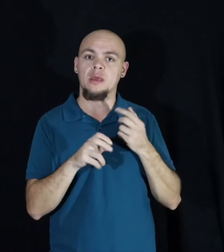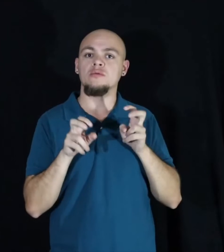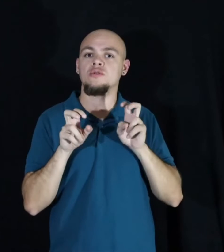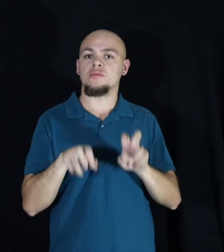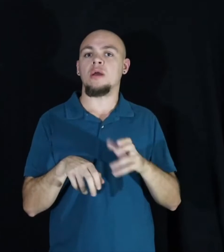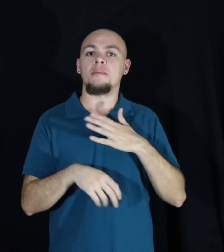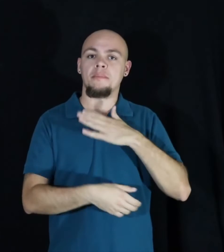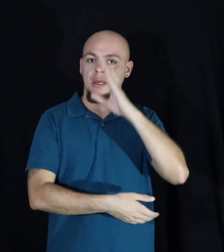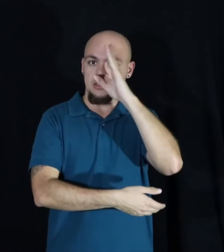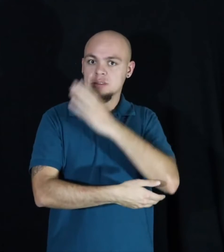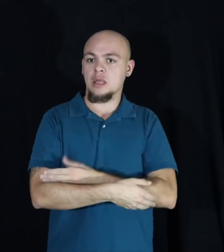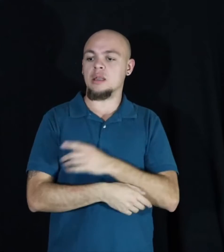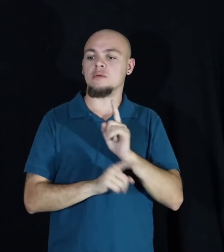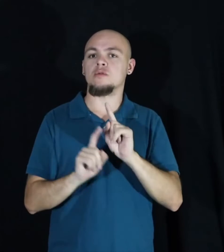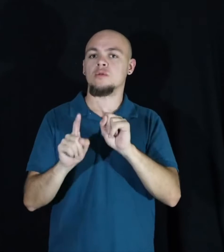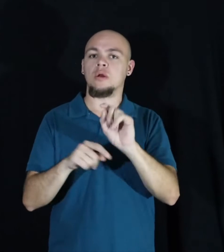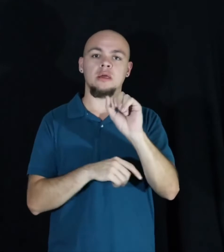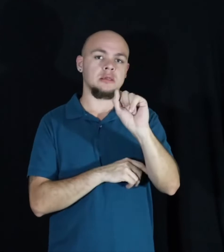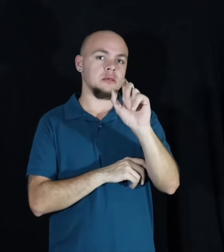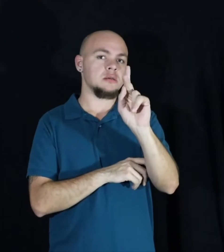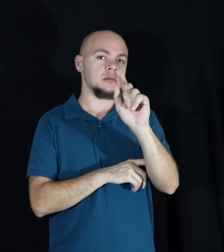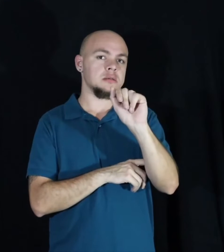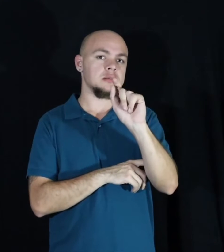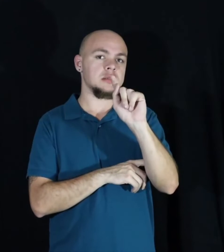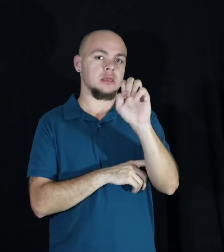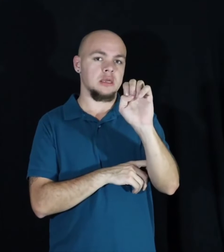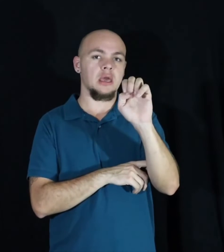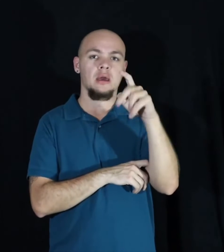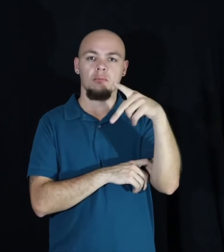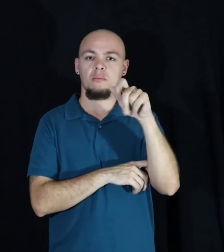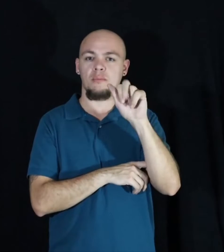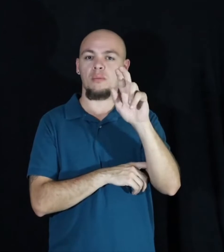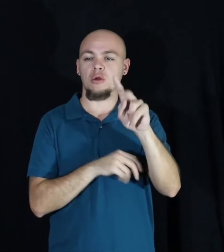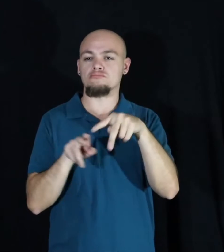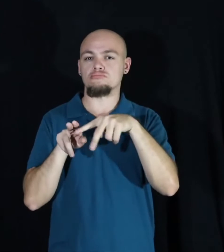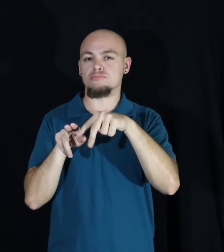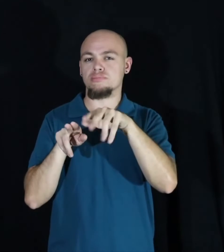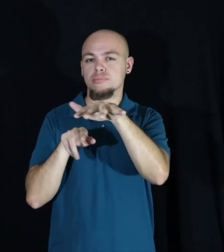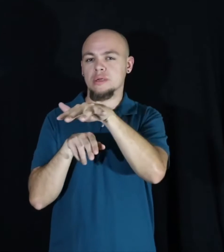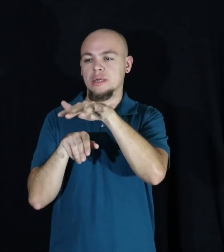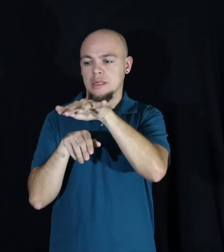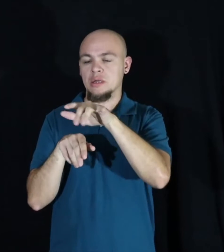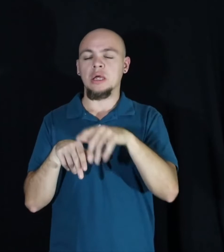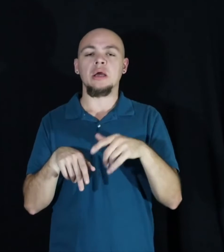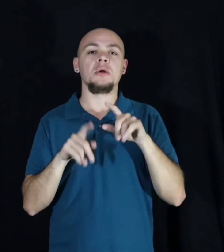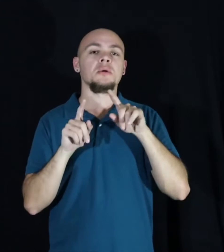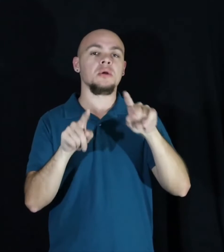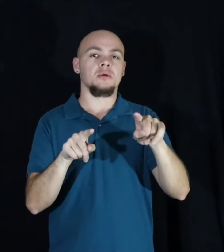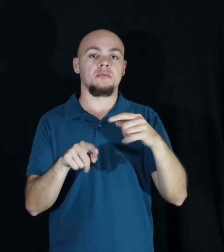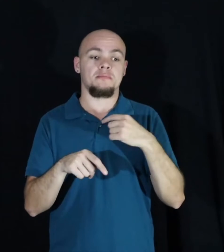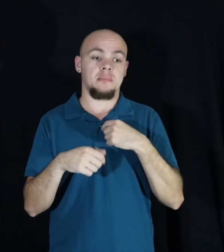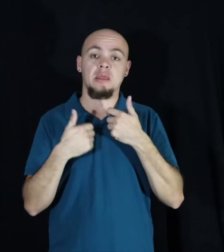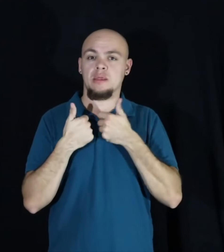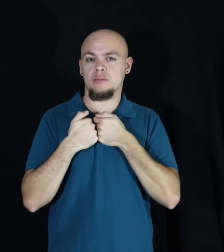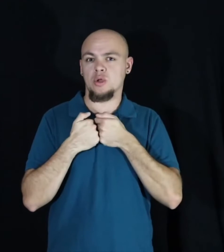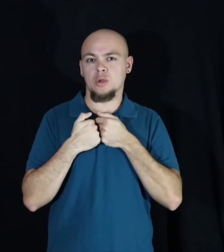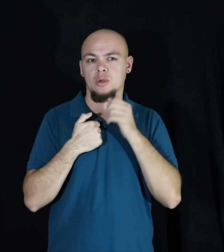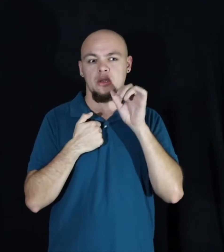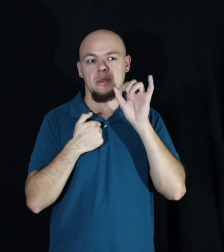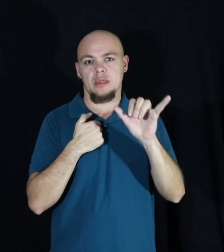son would go to the skate park. And we would come to Columbus, me and the significant other that I was with at that